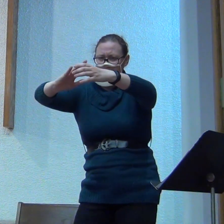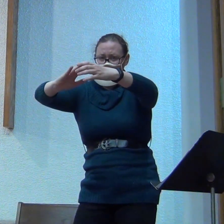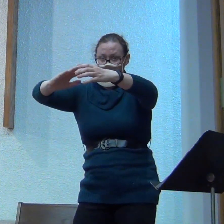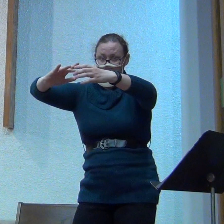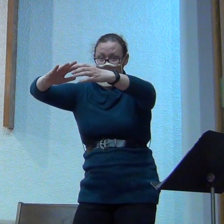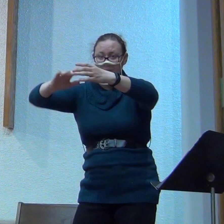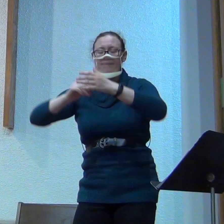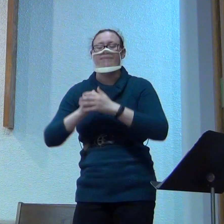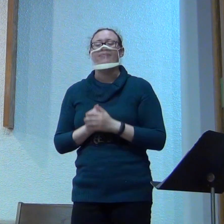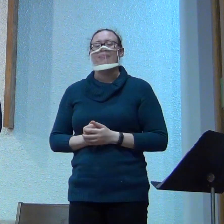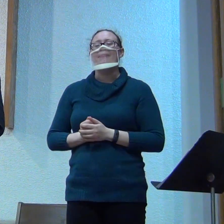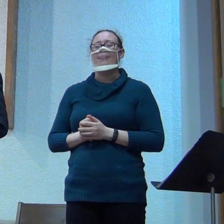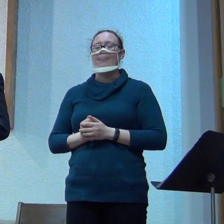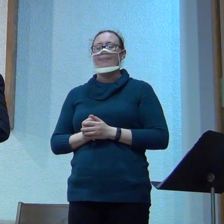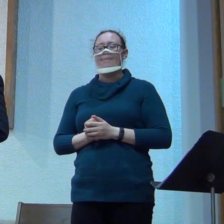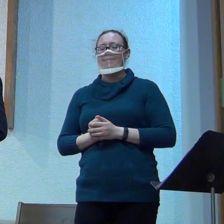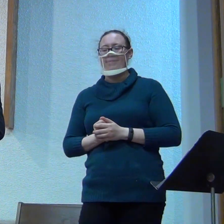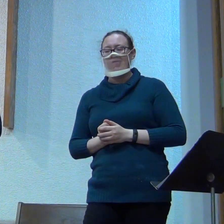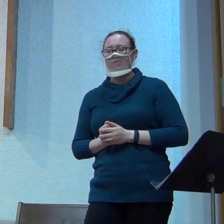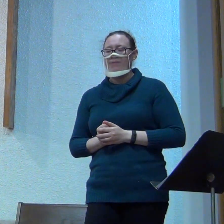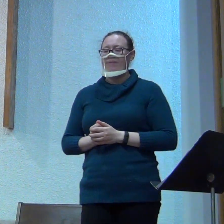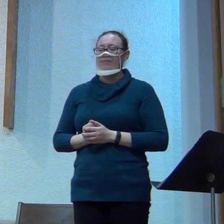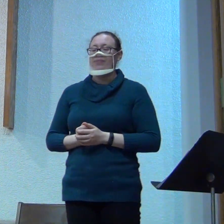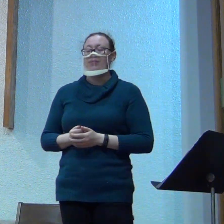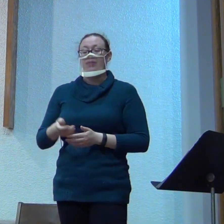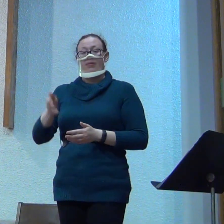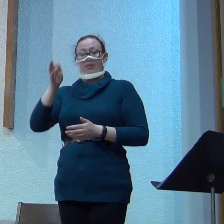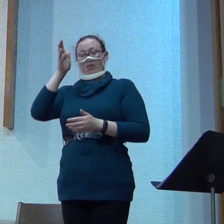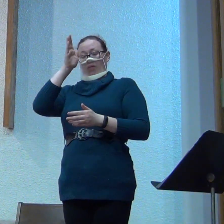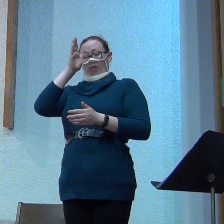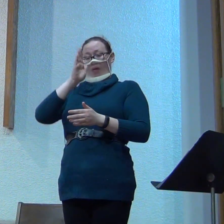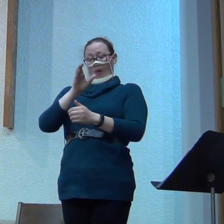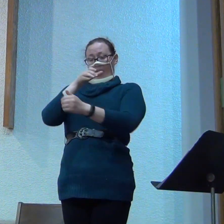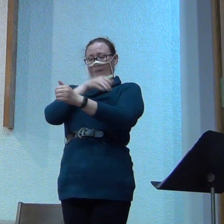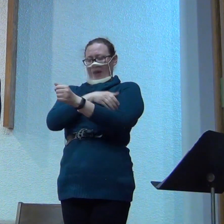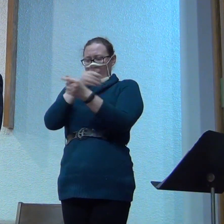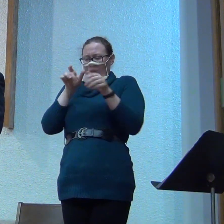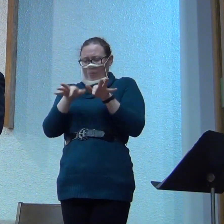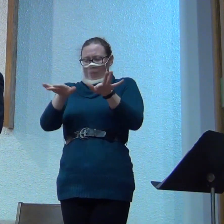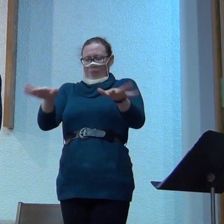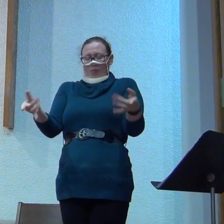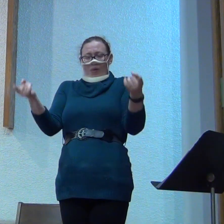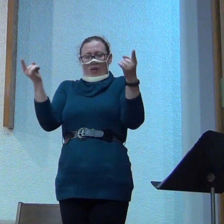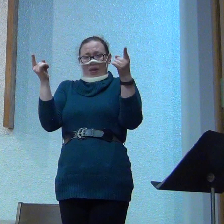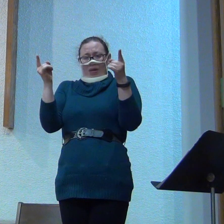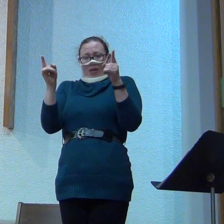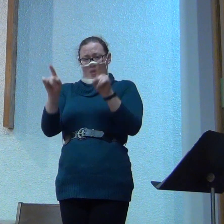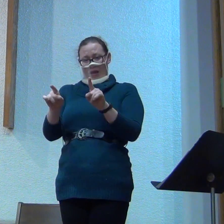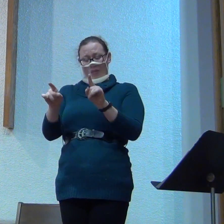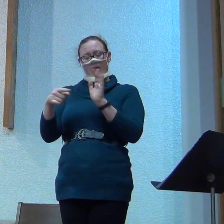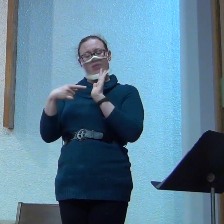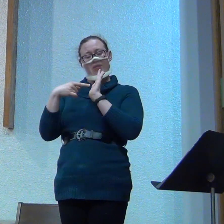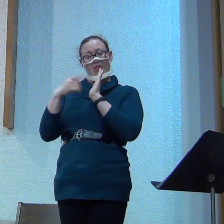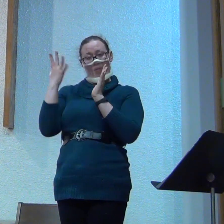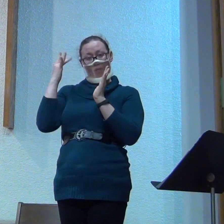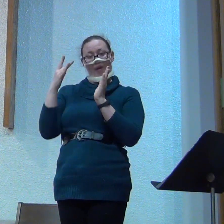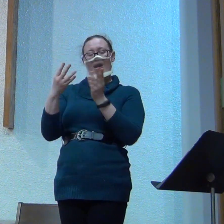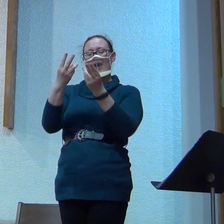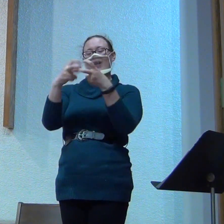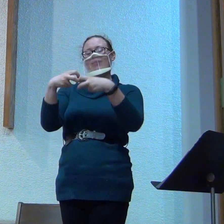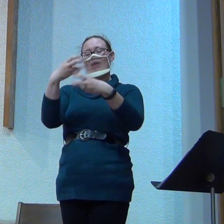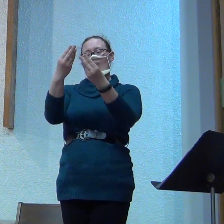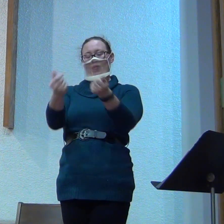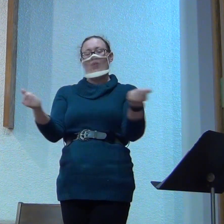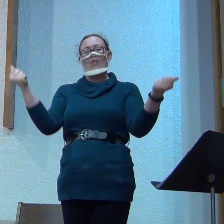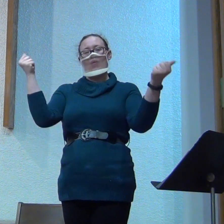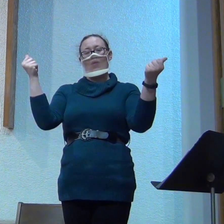them. The miracle provided the ultimate solution. And when I say ultimate,